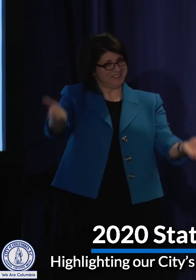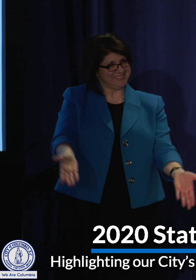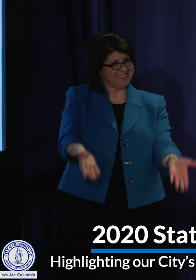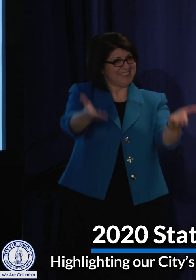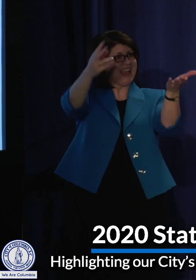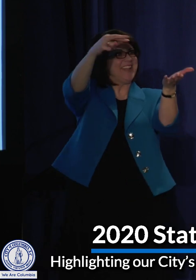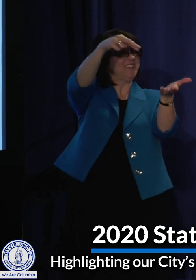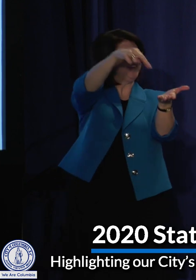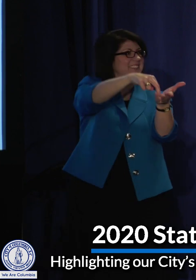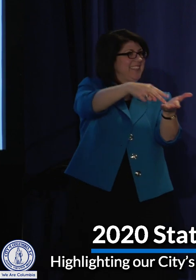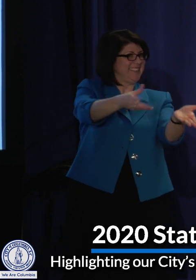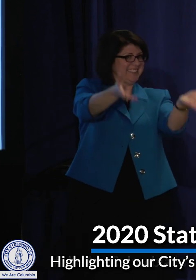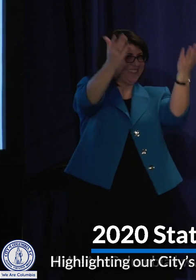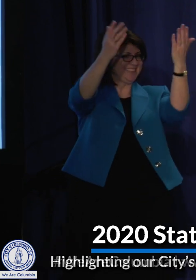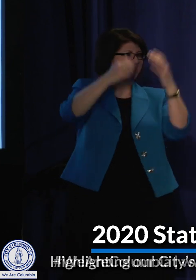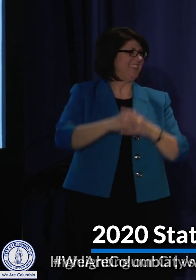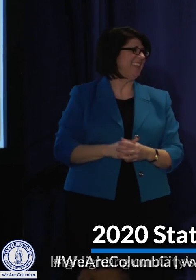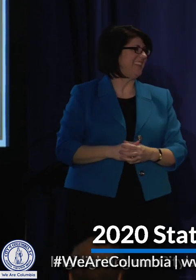feet